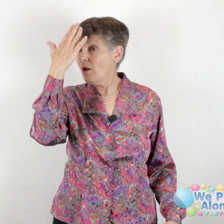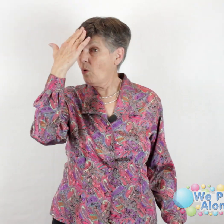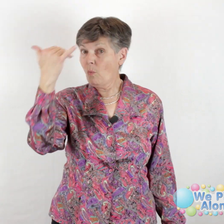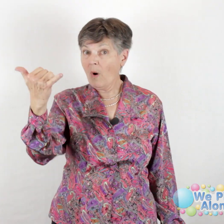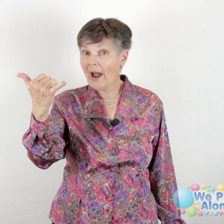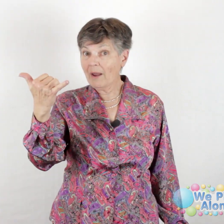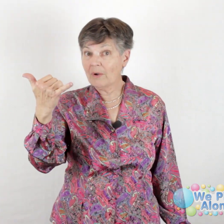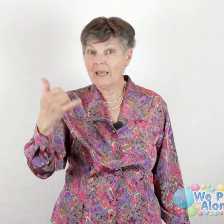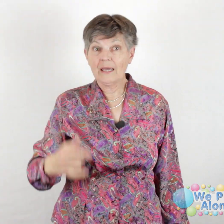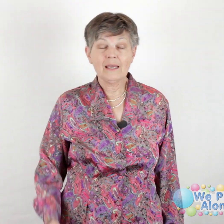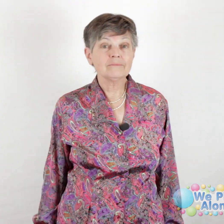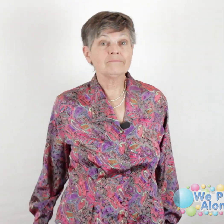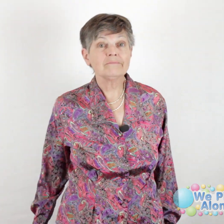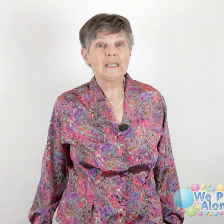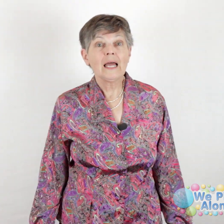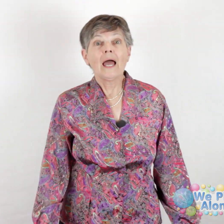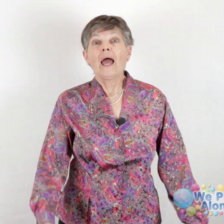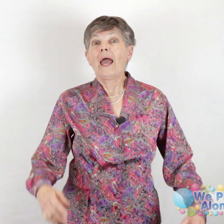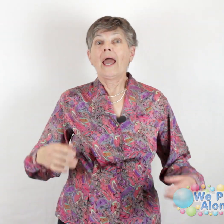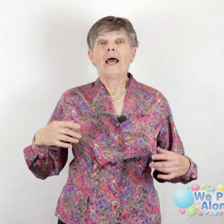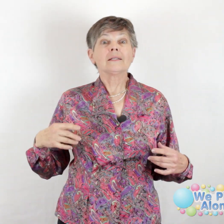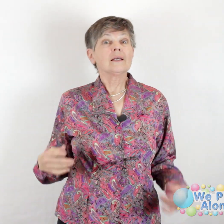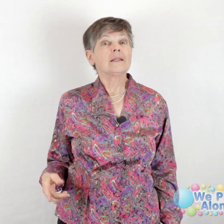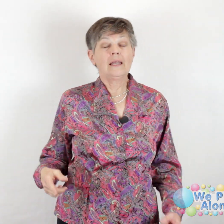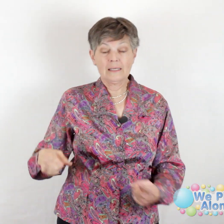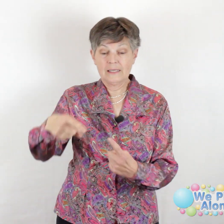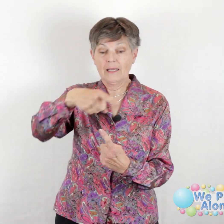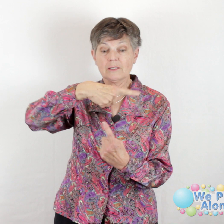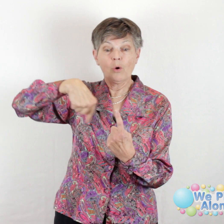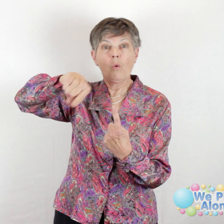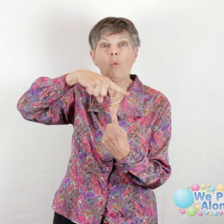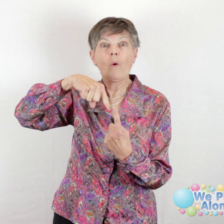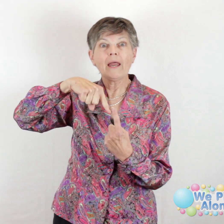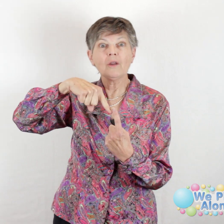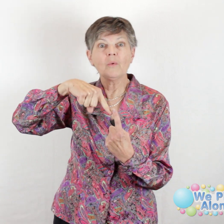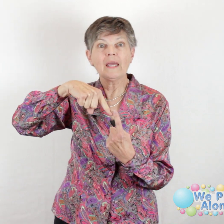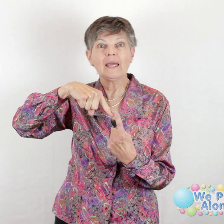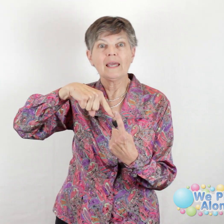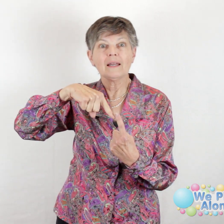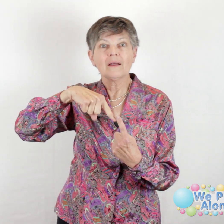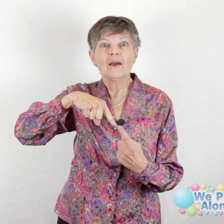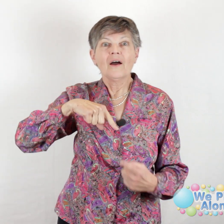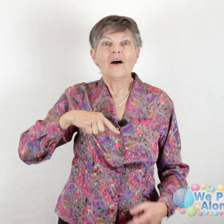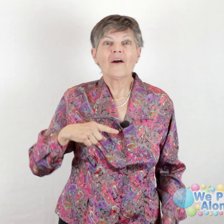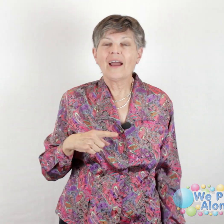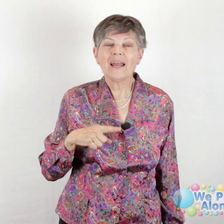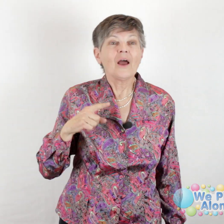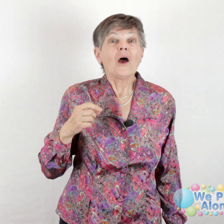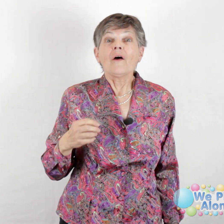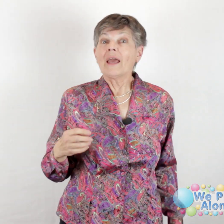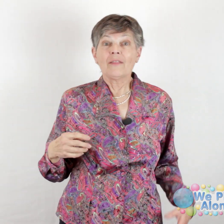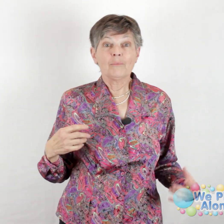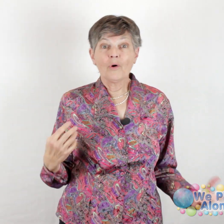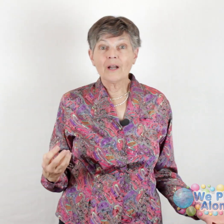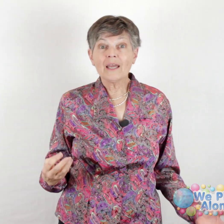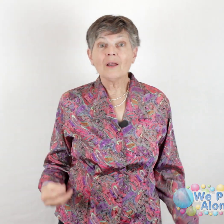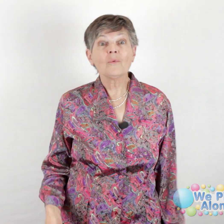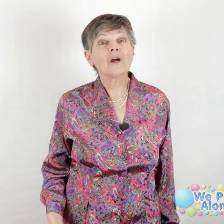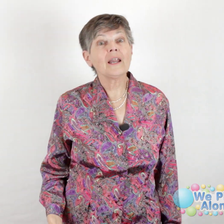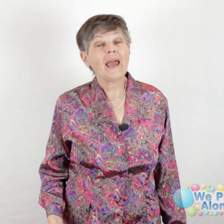of why we eat. And next thing is, when do we eat? All right, in the morning, we're going to